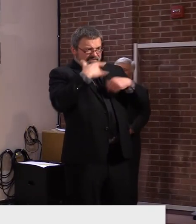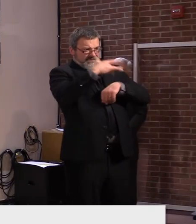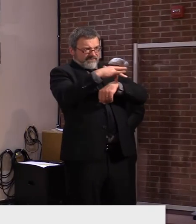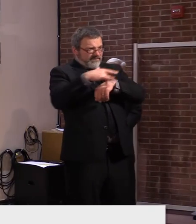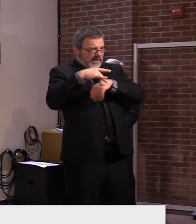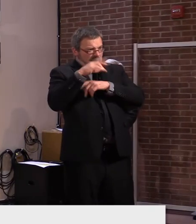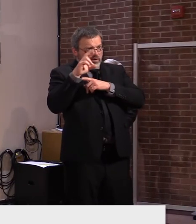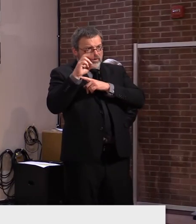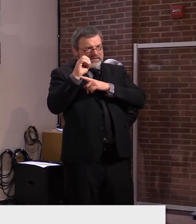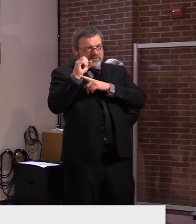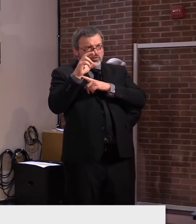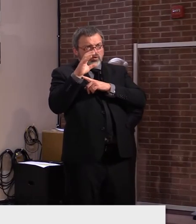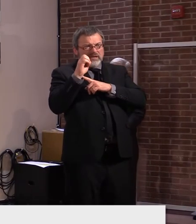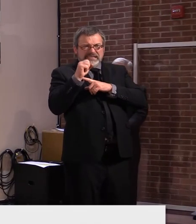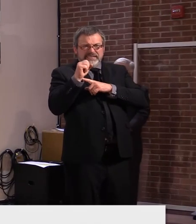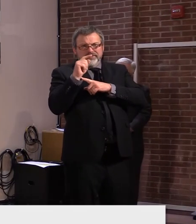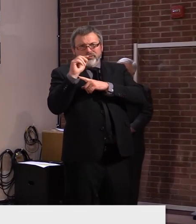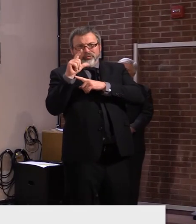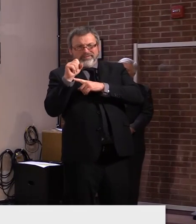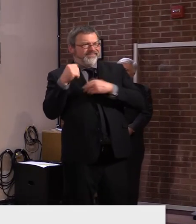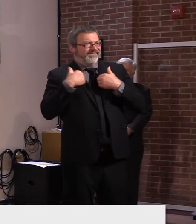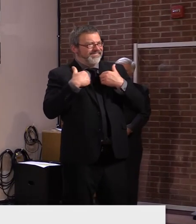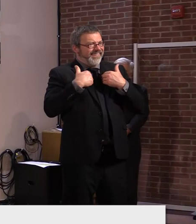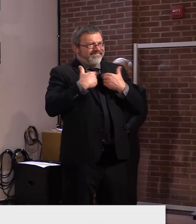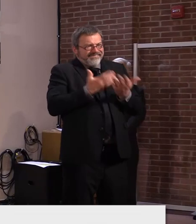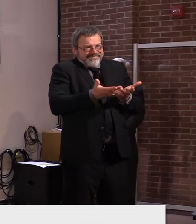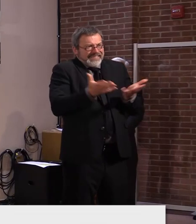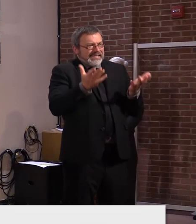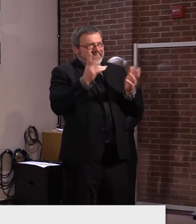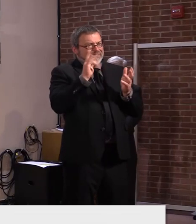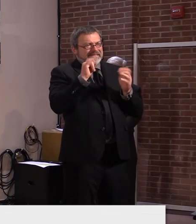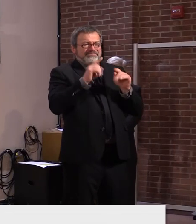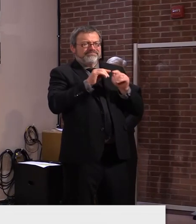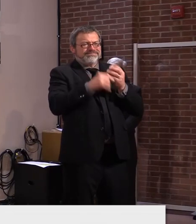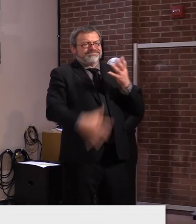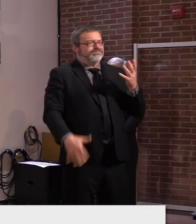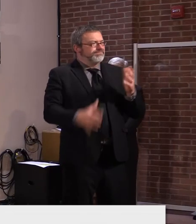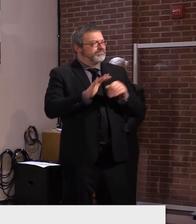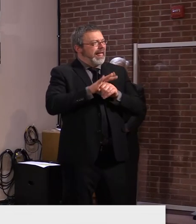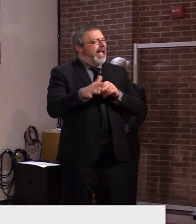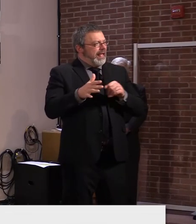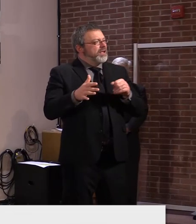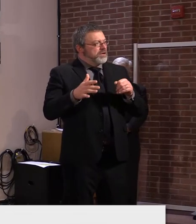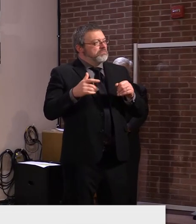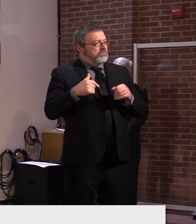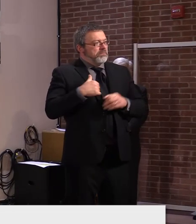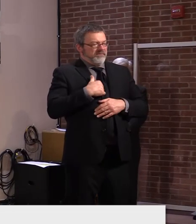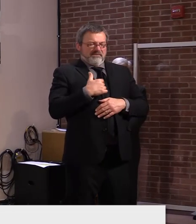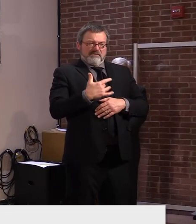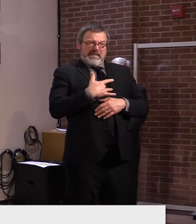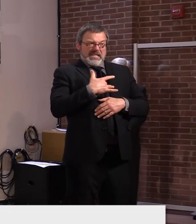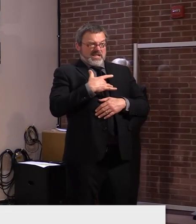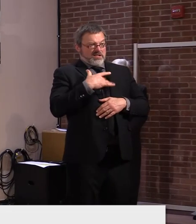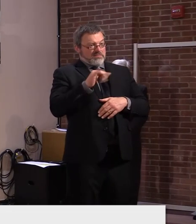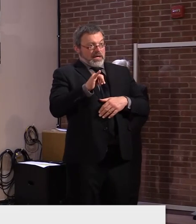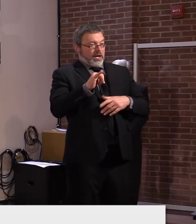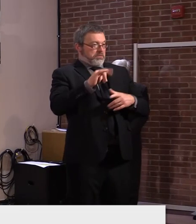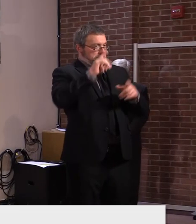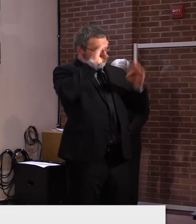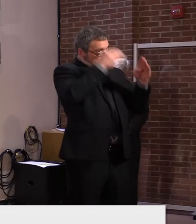to be more useful in the future as we learn how to deal with this virus on an ongoing